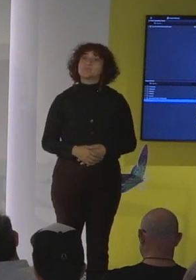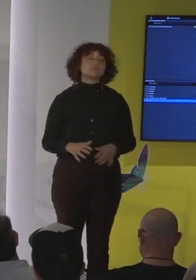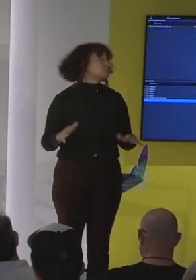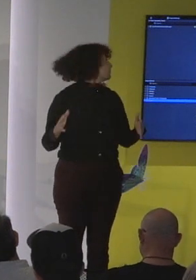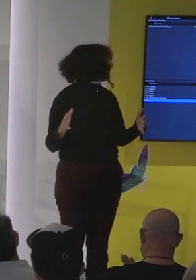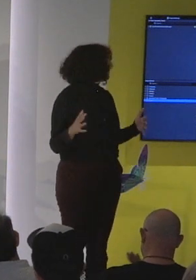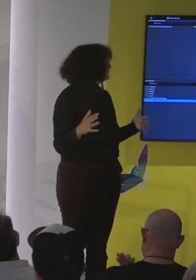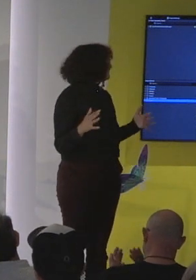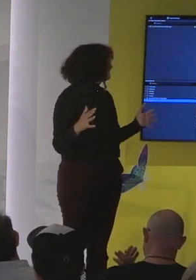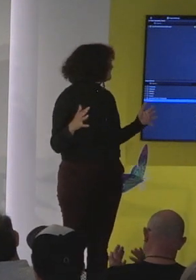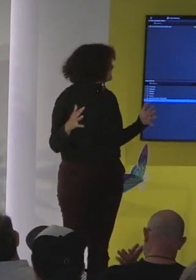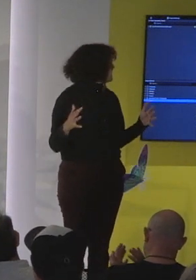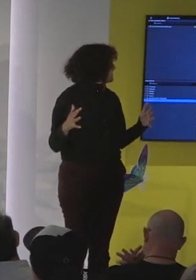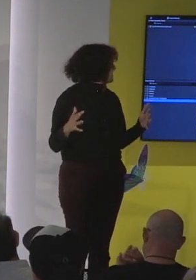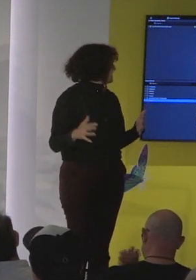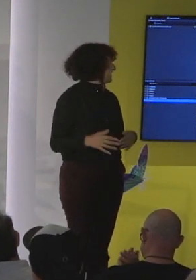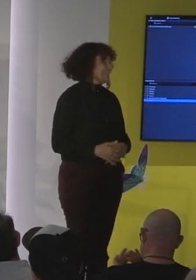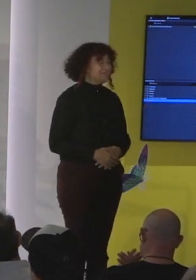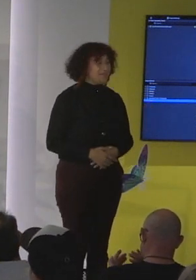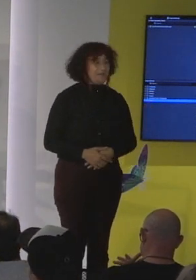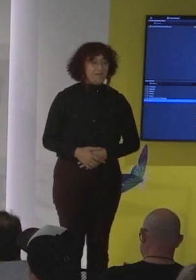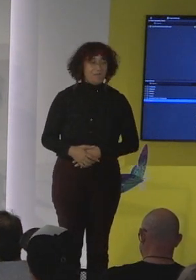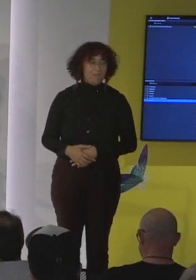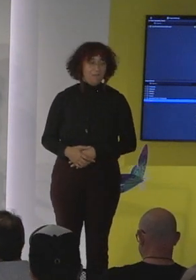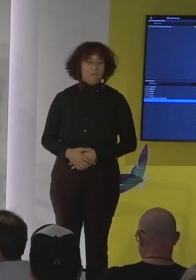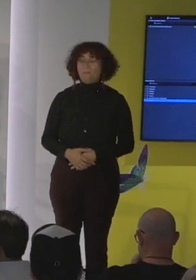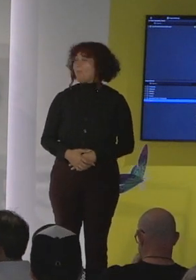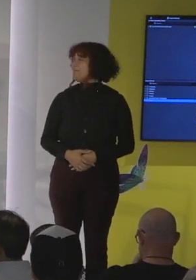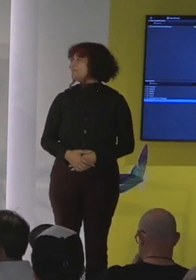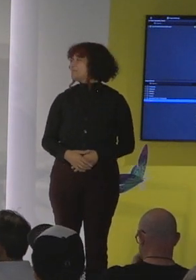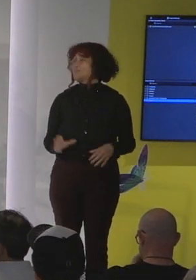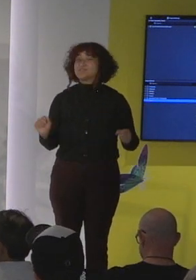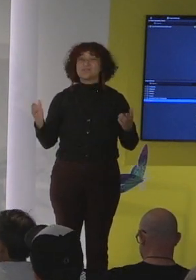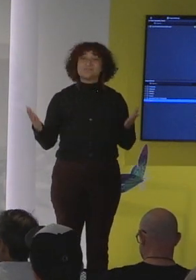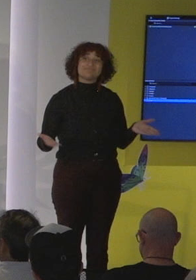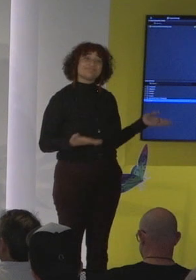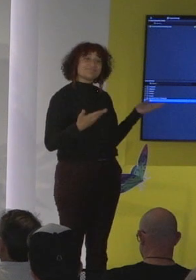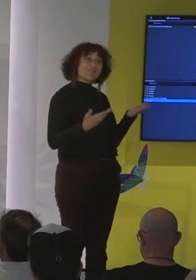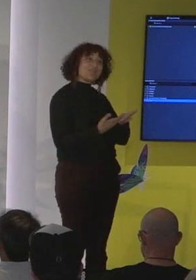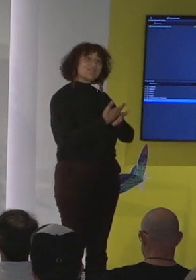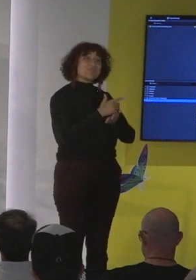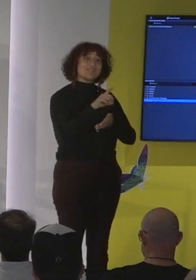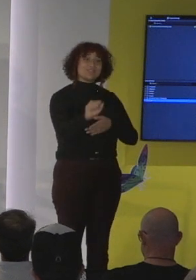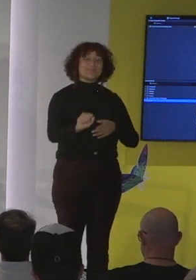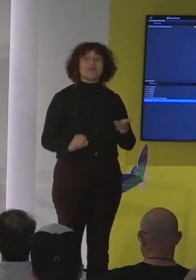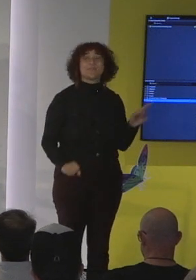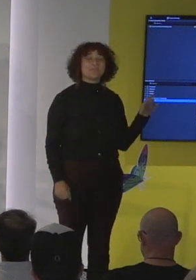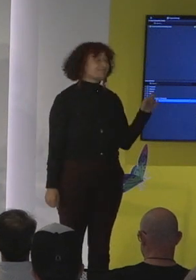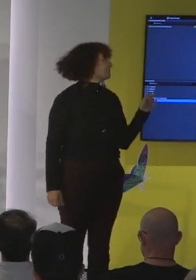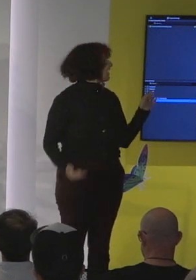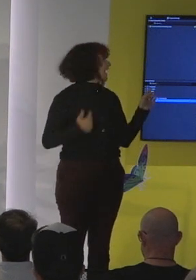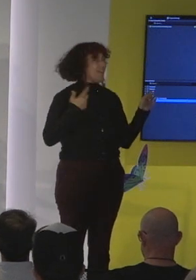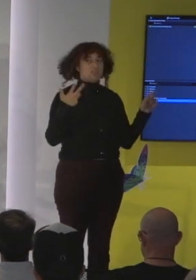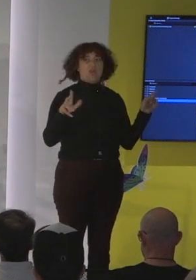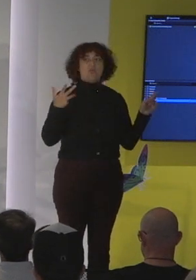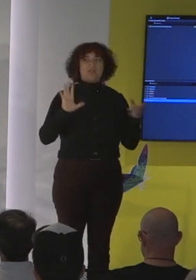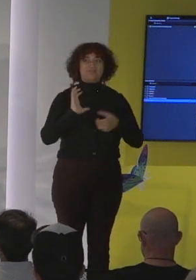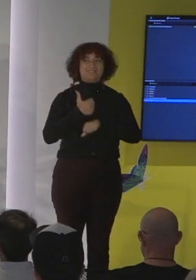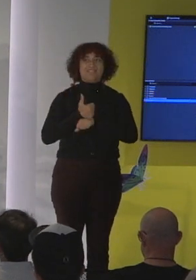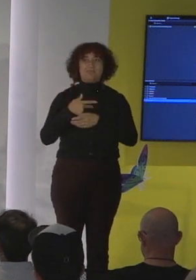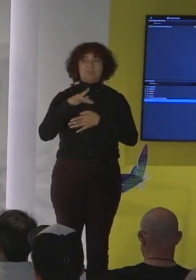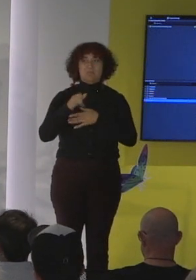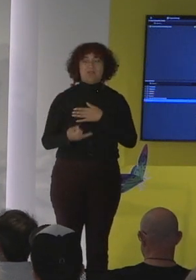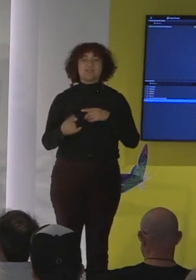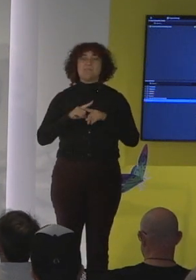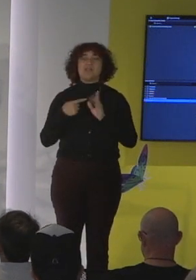All right. Thank you guys. So here we are in the new Lens Studio. I've already gone ahead and set up the